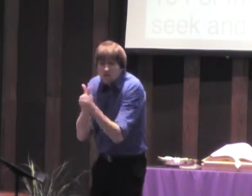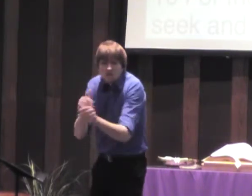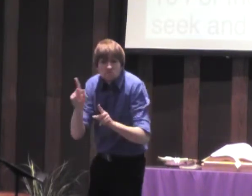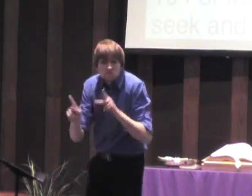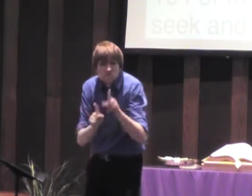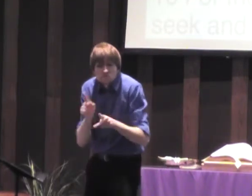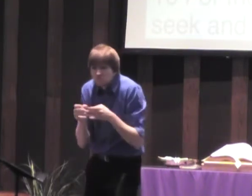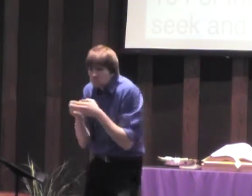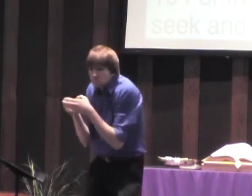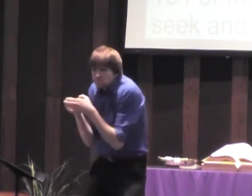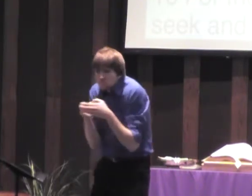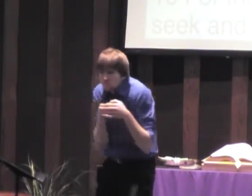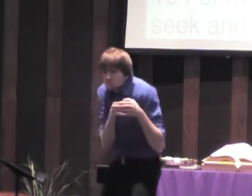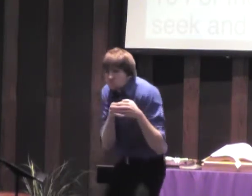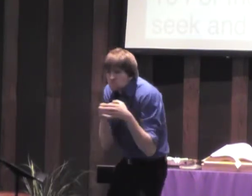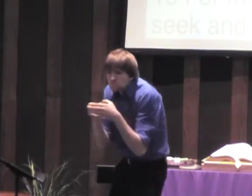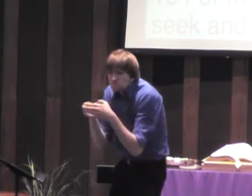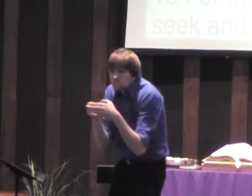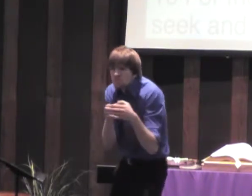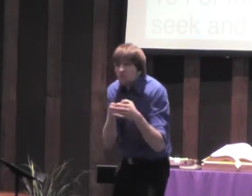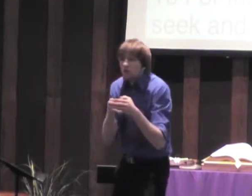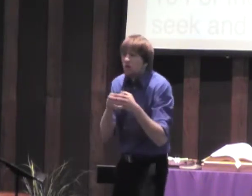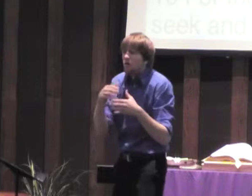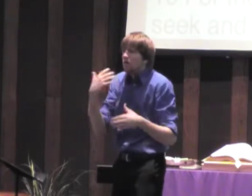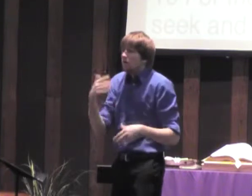I didn't know who he was, but I went ahead and followed the people.